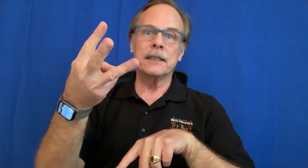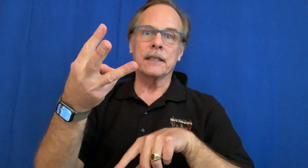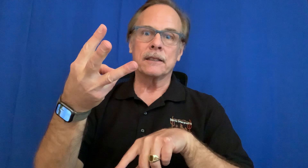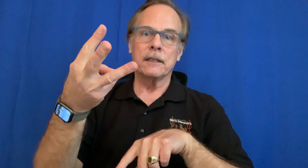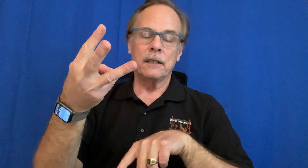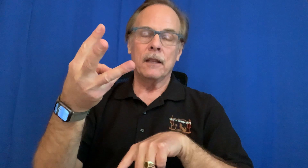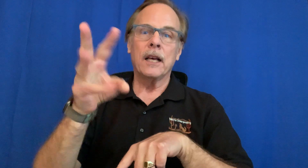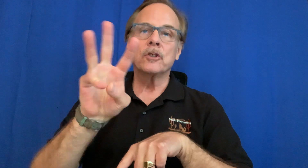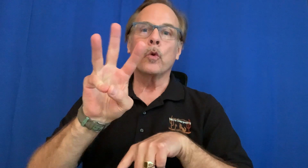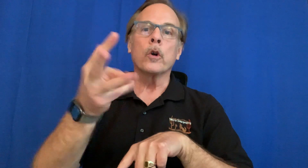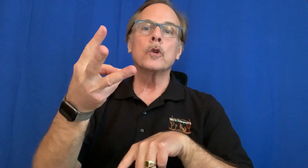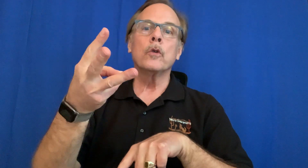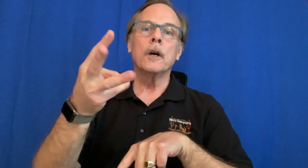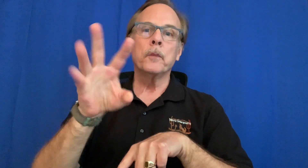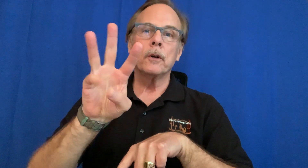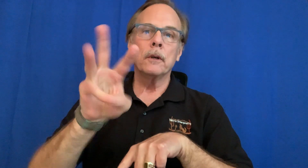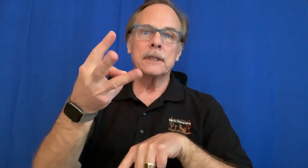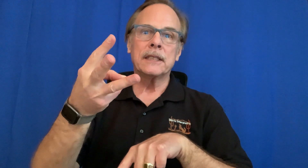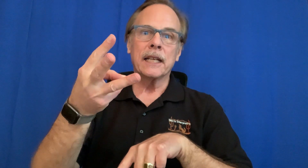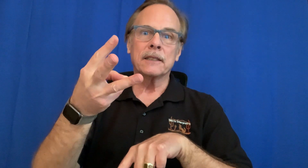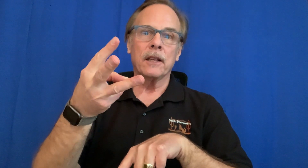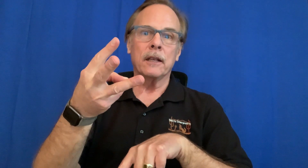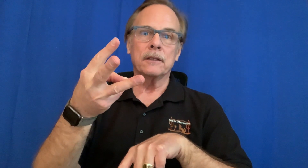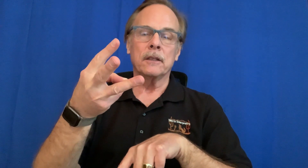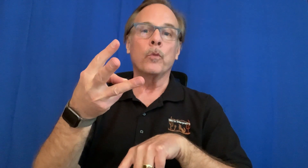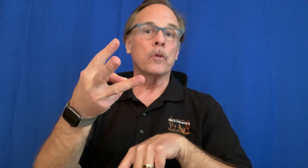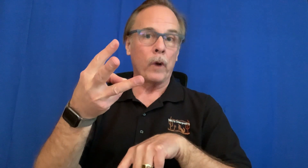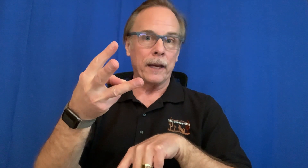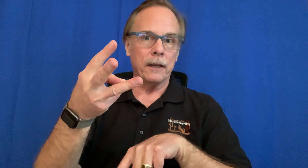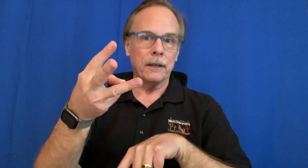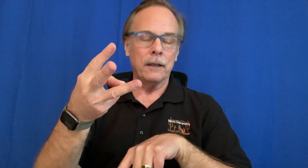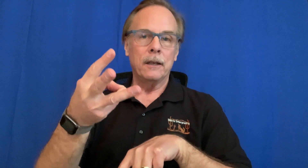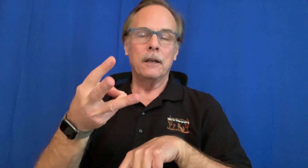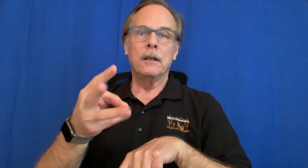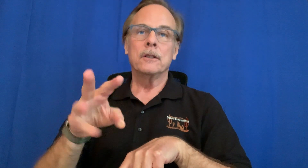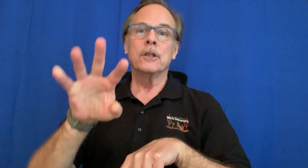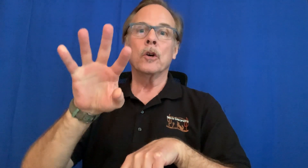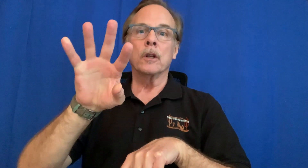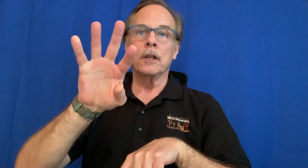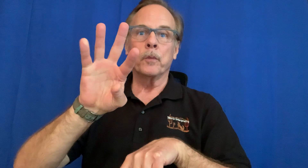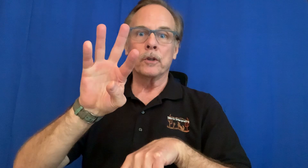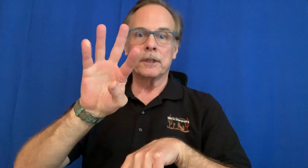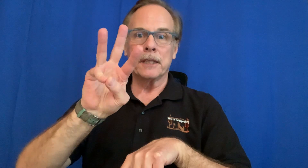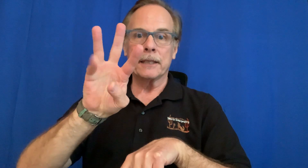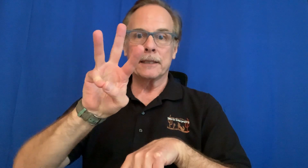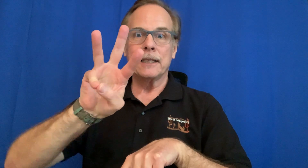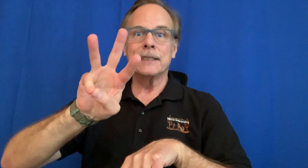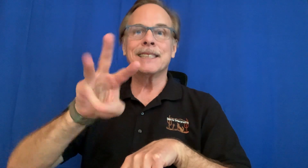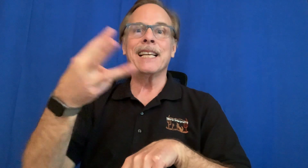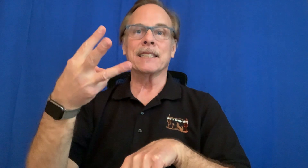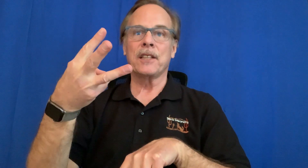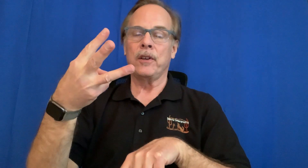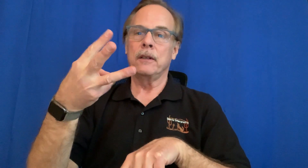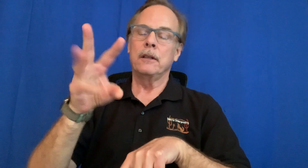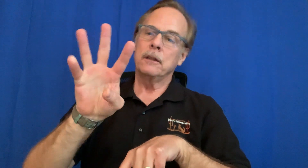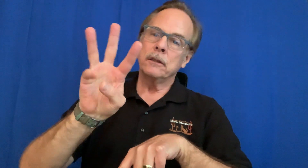6th. That's an ordinal number, 6th as in with ranking. So the number 6, 6th. So